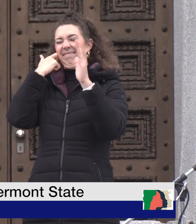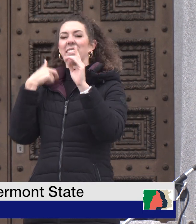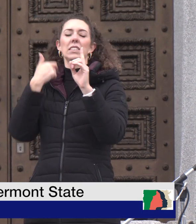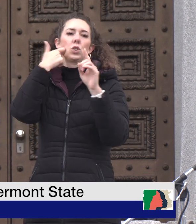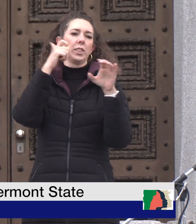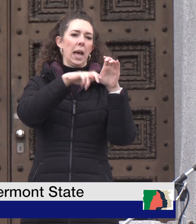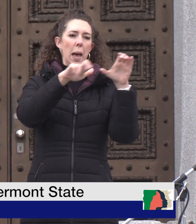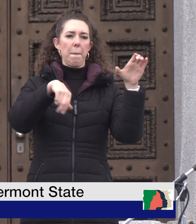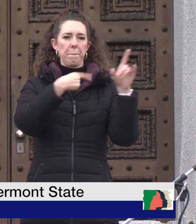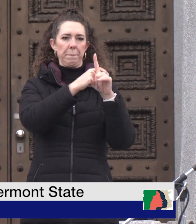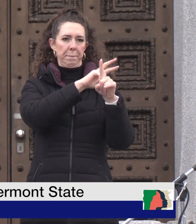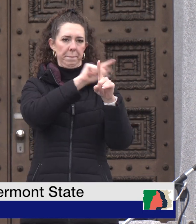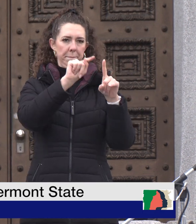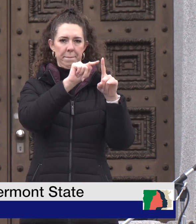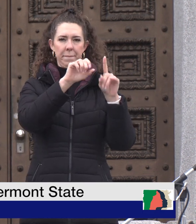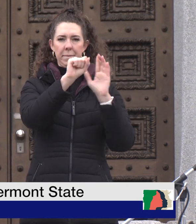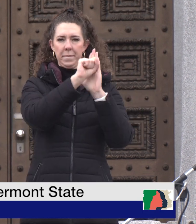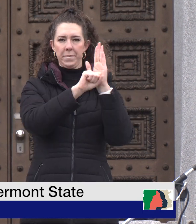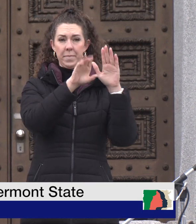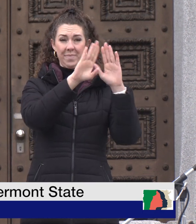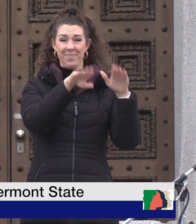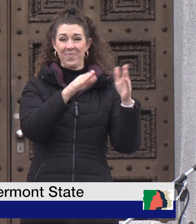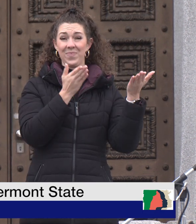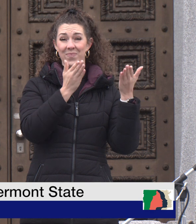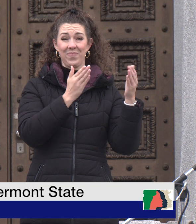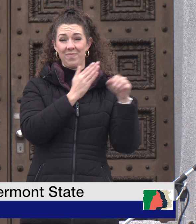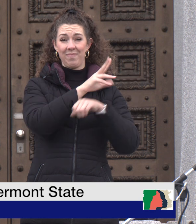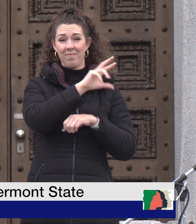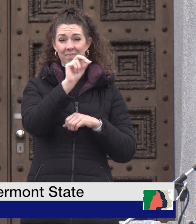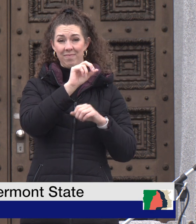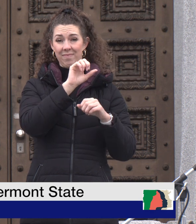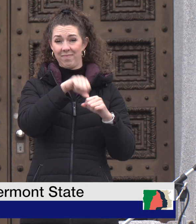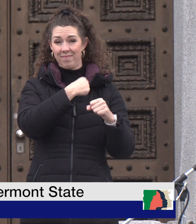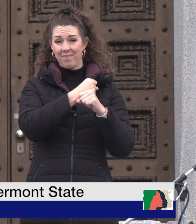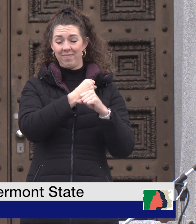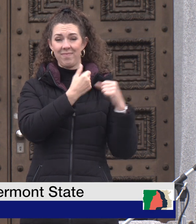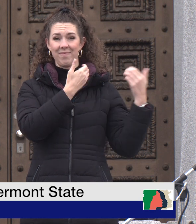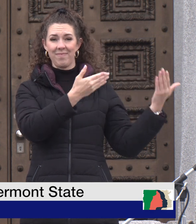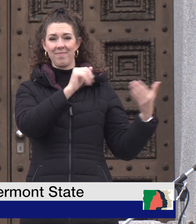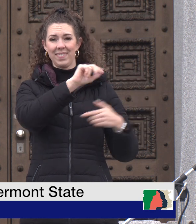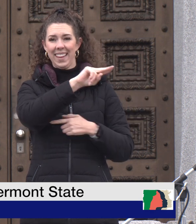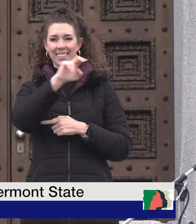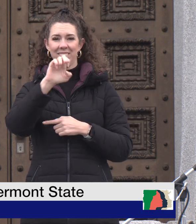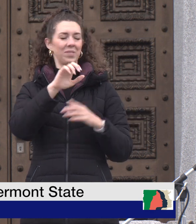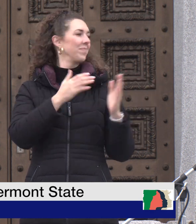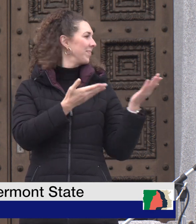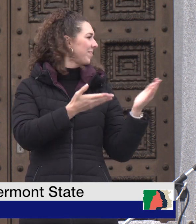Vermont House after serving for 30 years. May I present to you Ann Pugh.